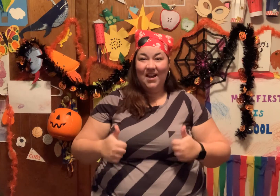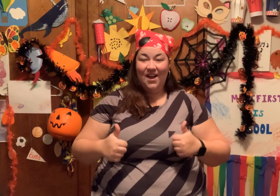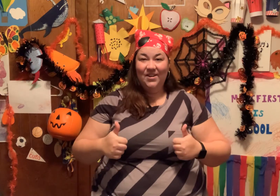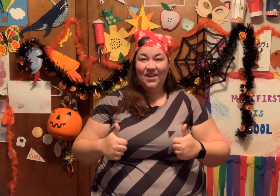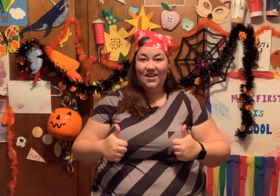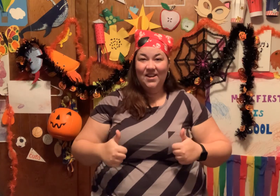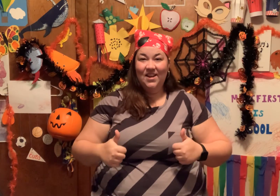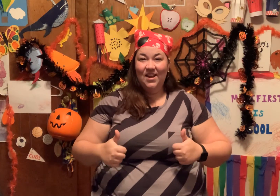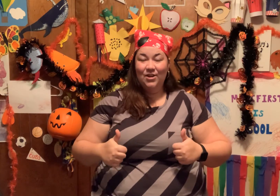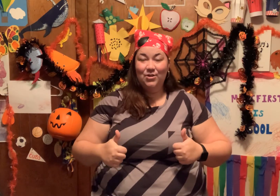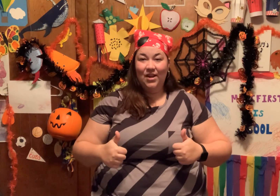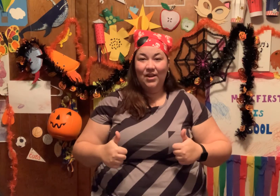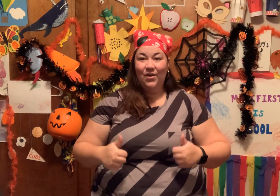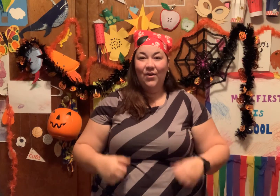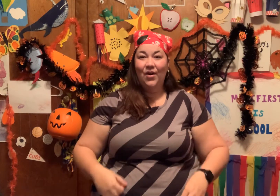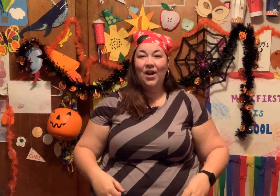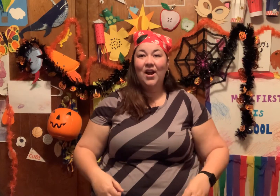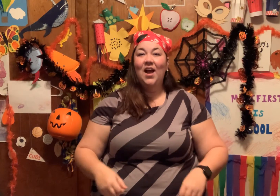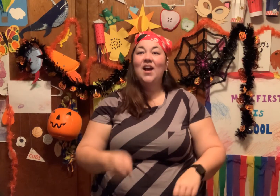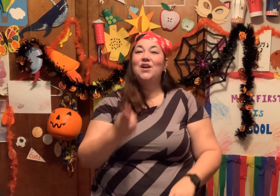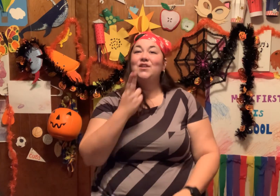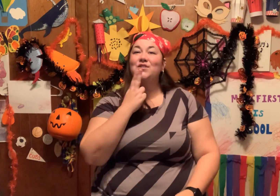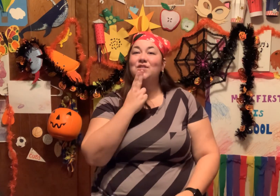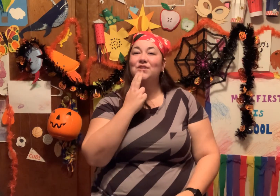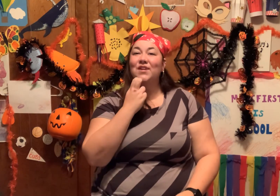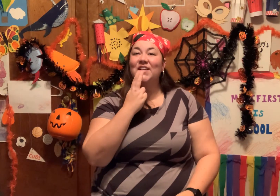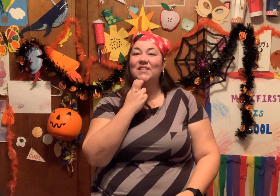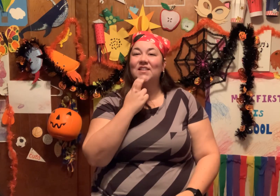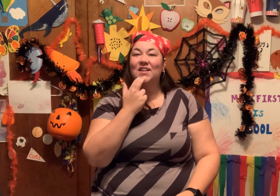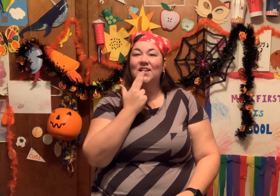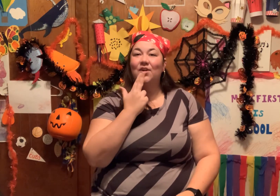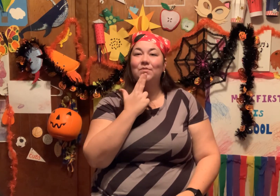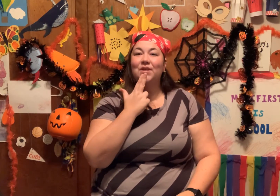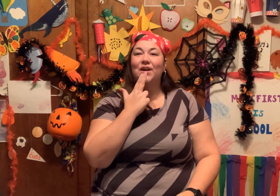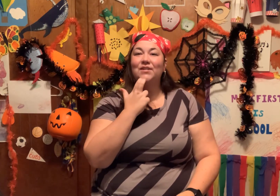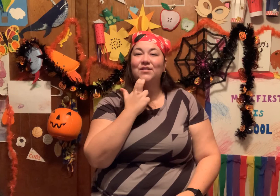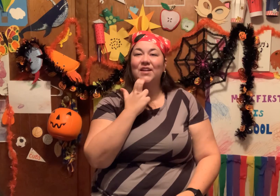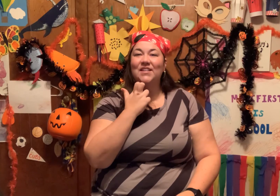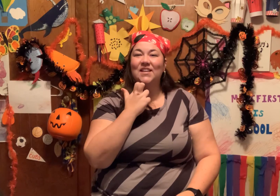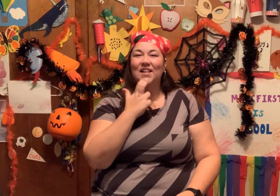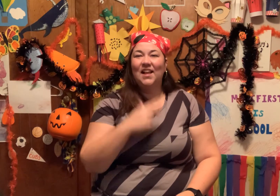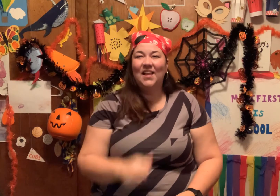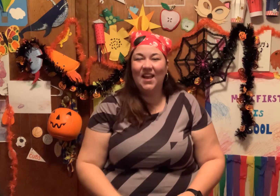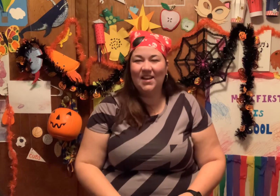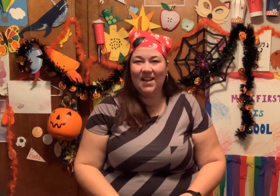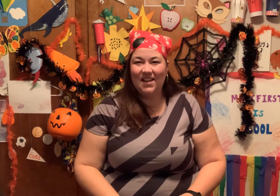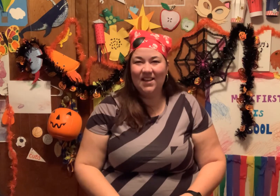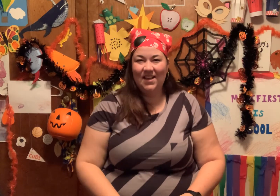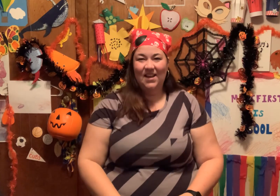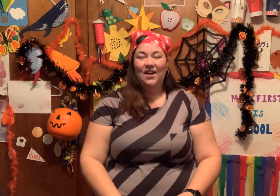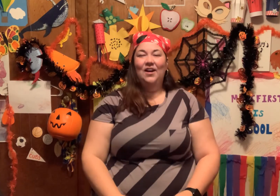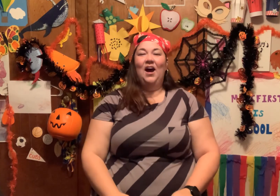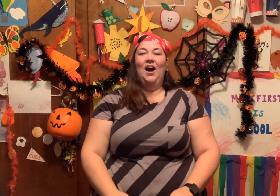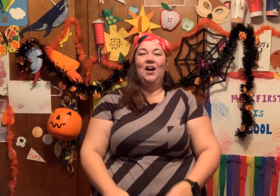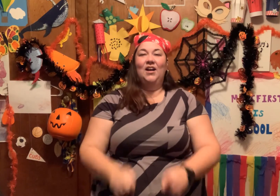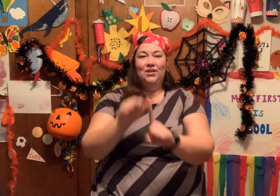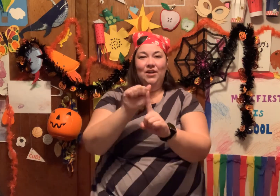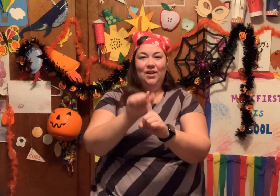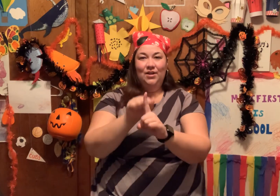down. Trick or treat. Oops, sorry. Treat like candy. All right.